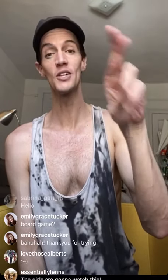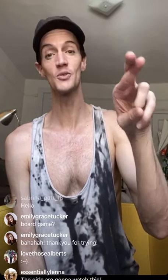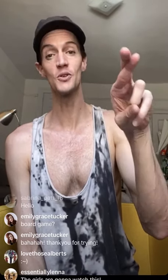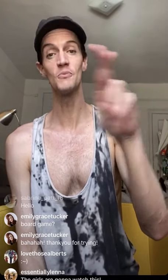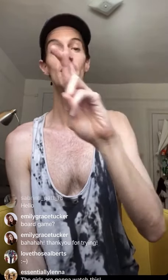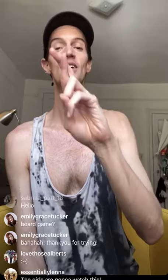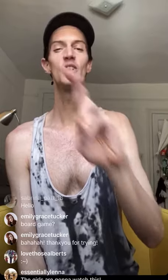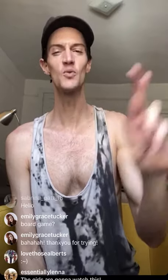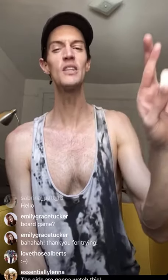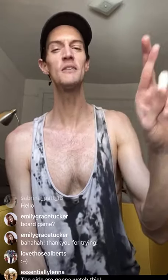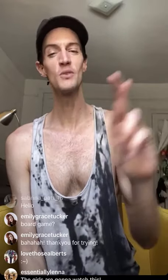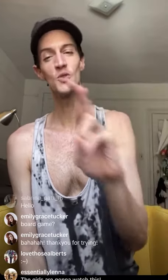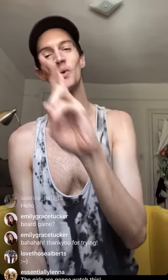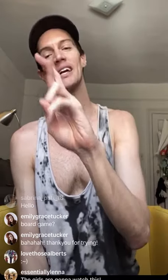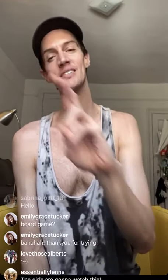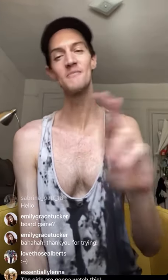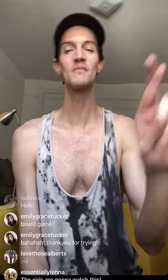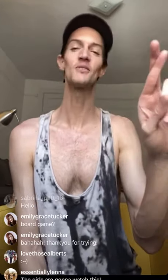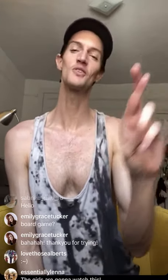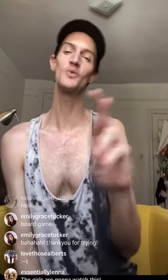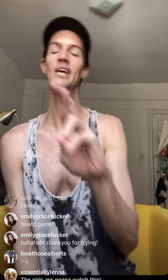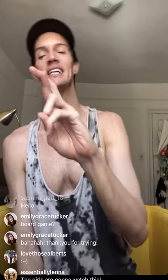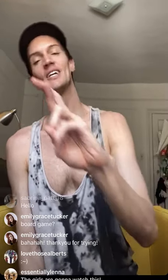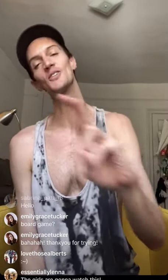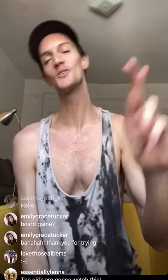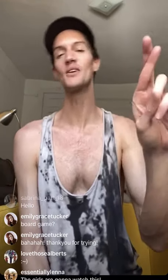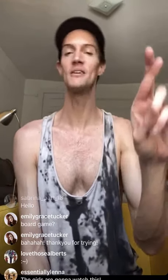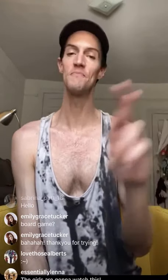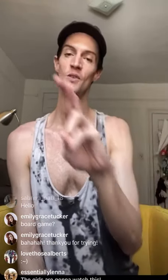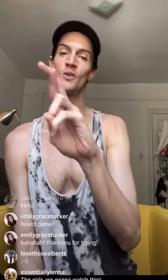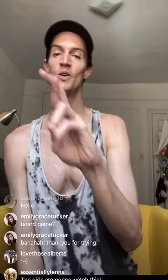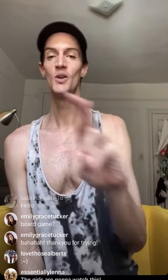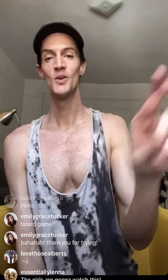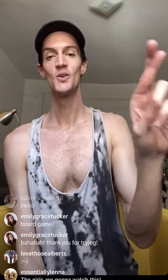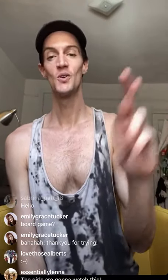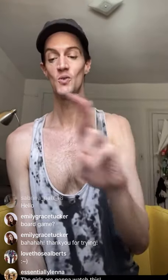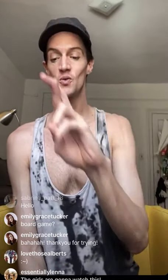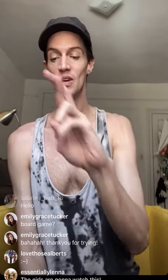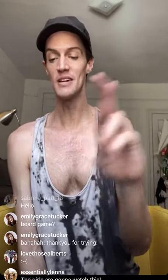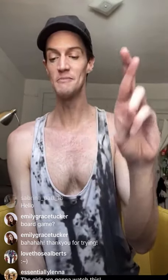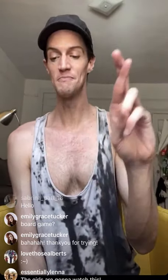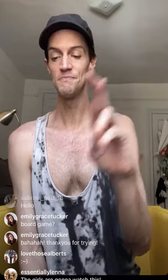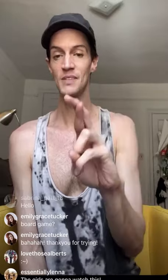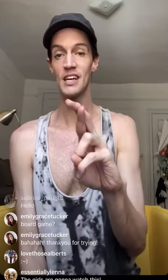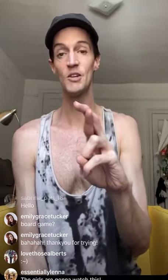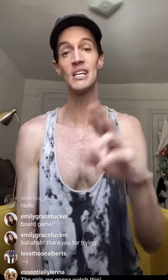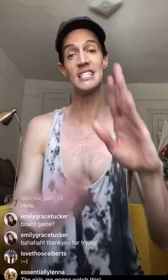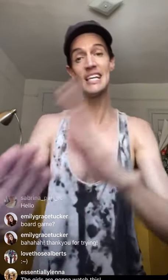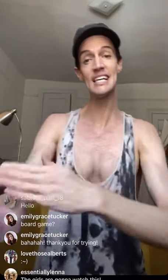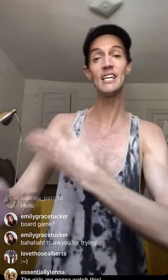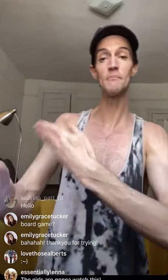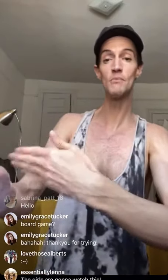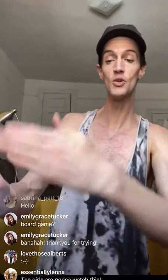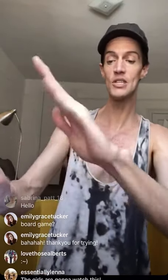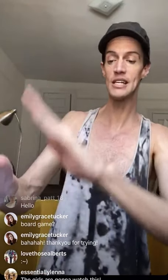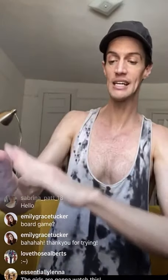restroom. So rhythm swings. There's a swingy nature to rhythm. Rhythm. If you want to sing, music,